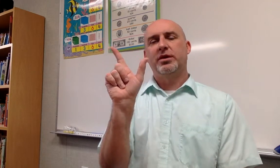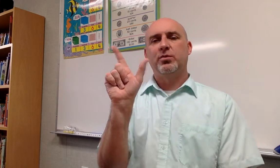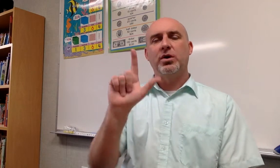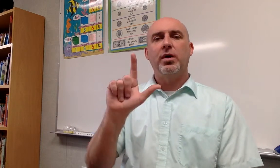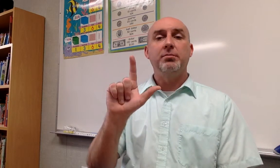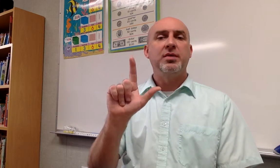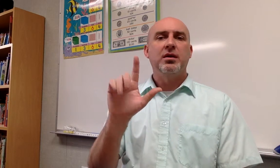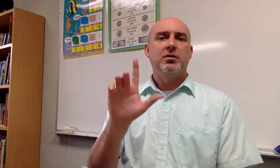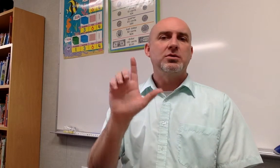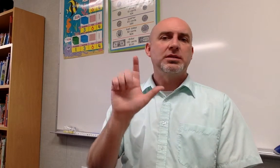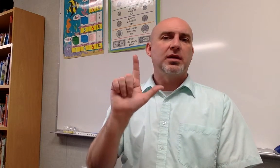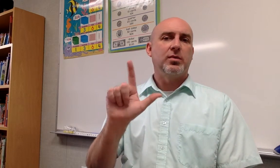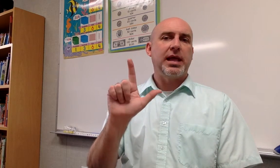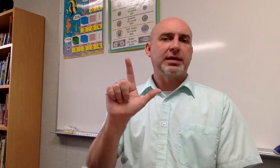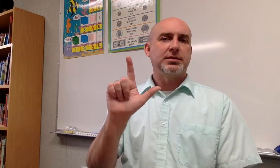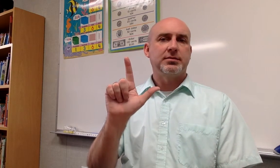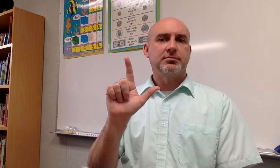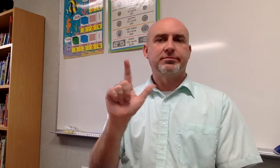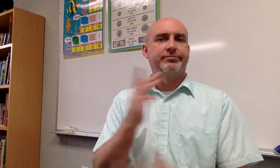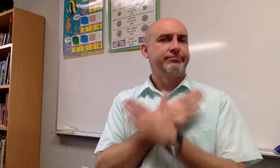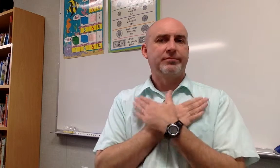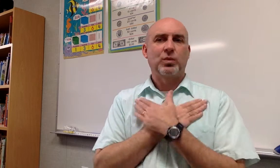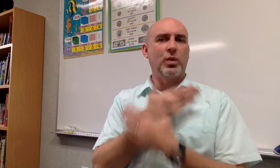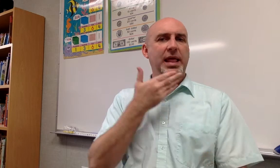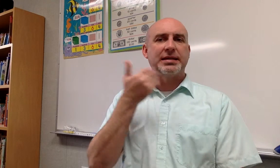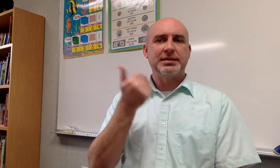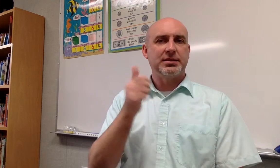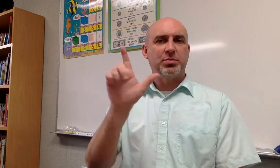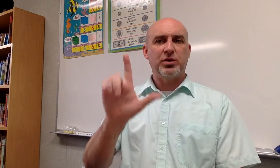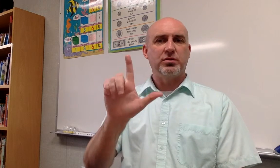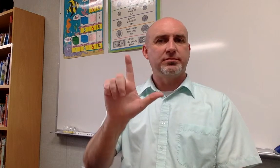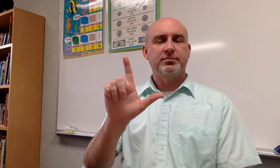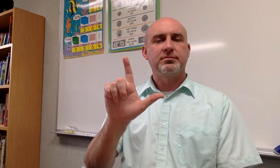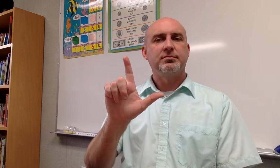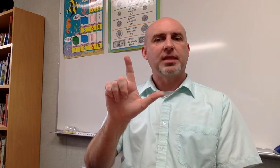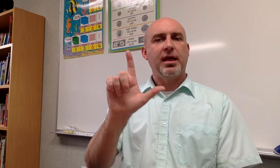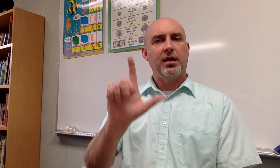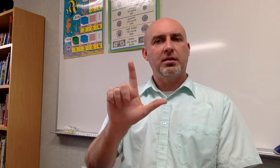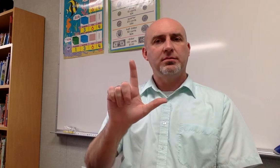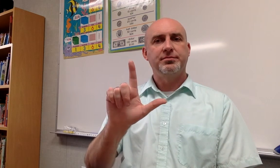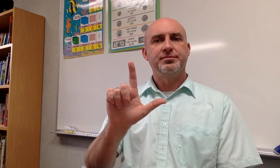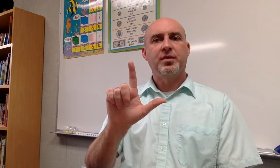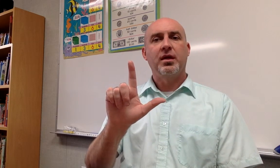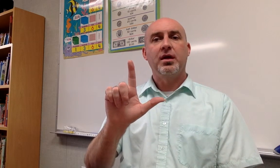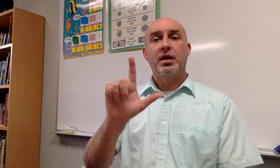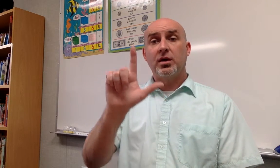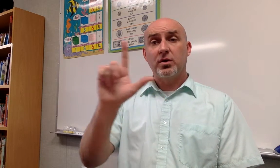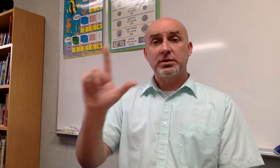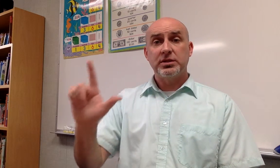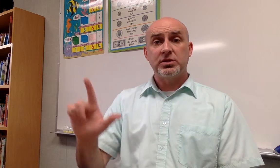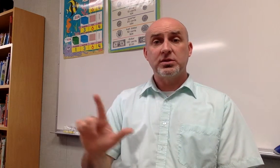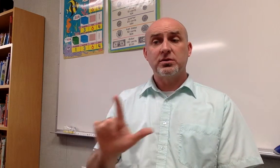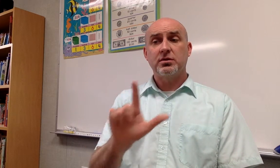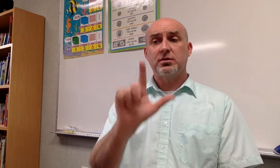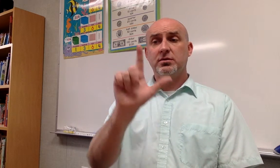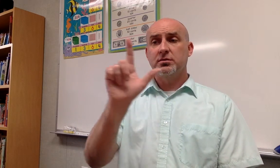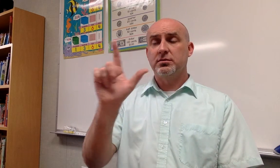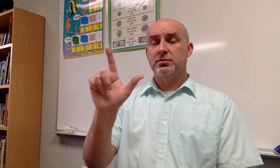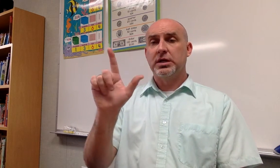will go up. Or just kind of relax. Relaxing is better. L goes in a circle.